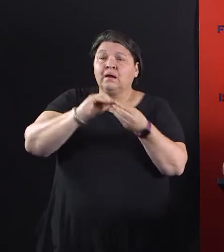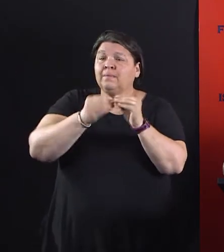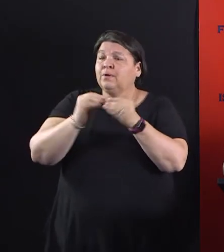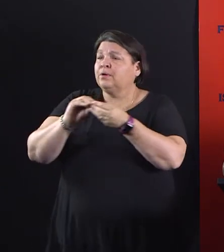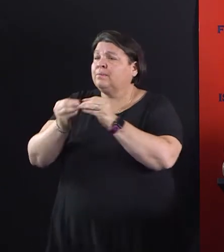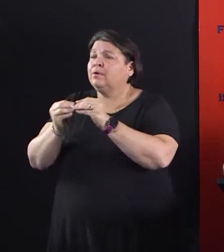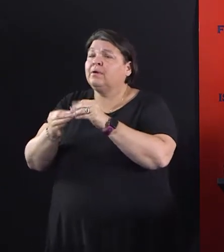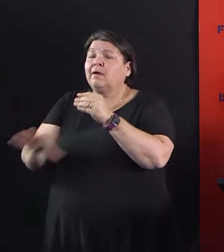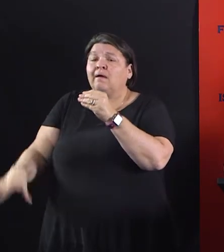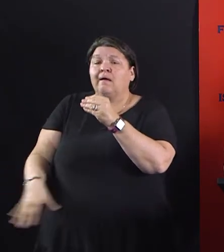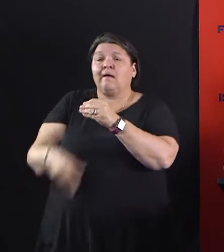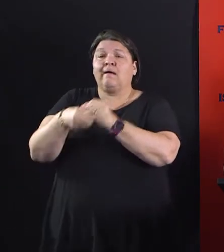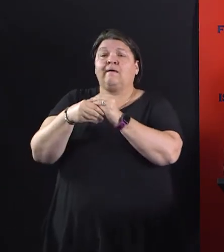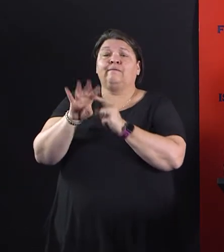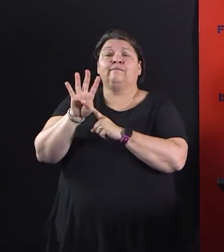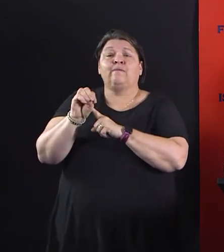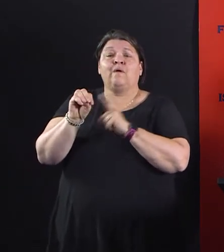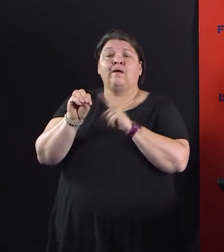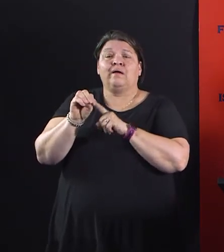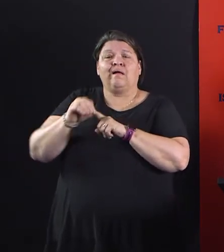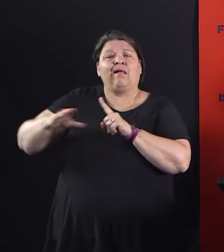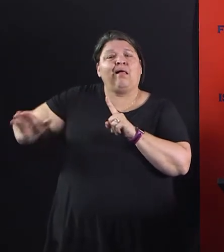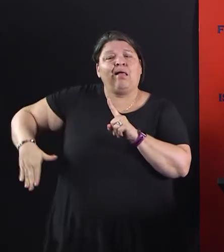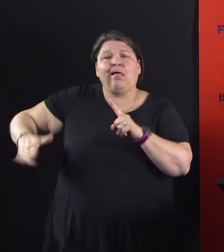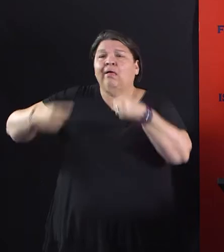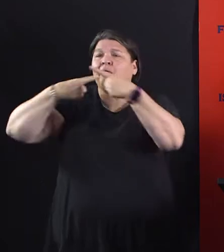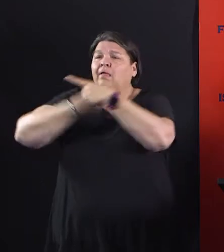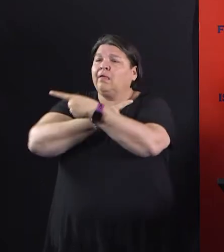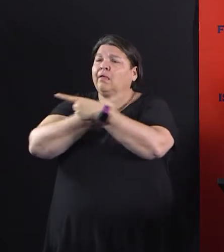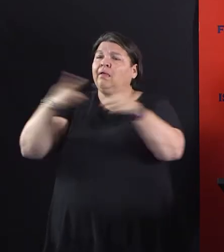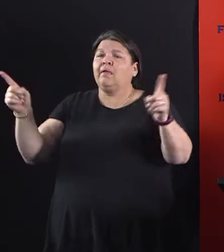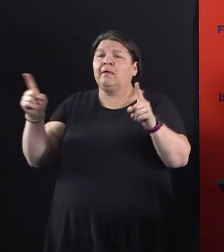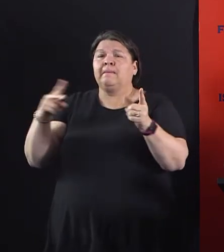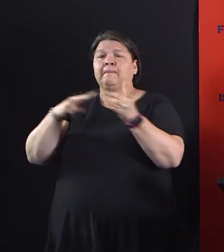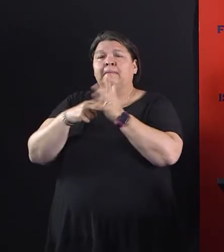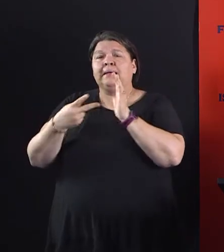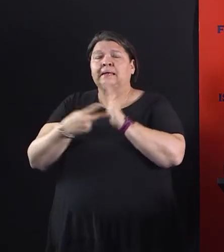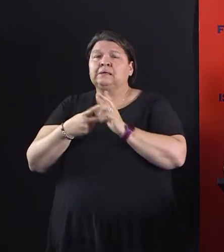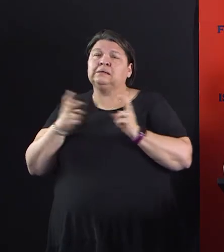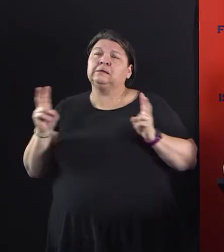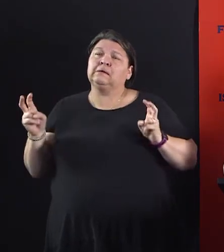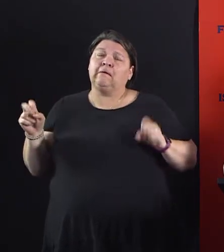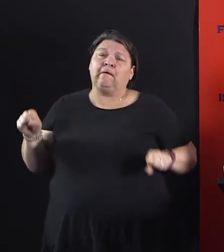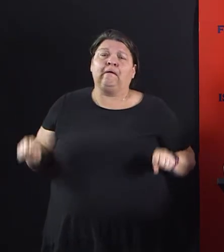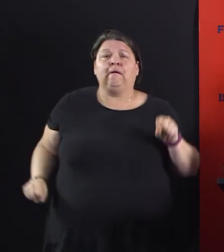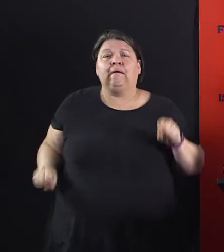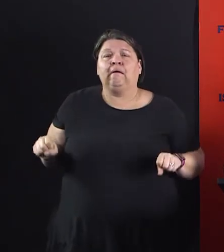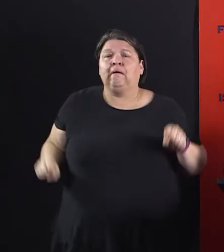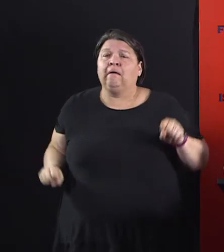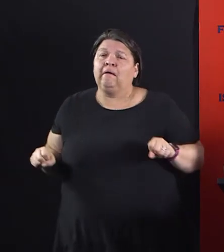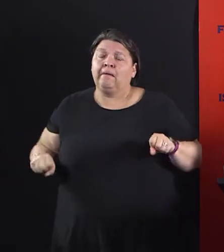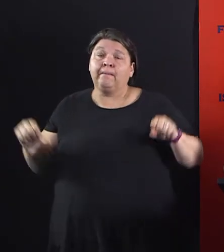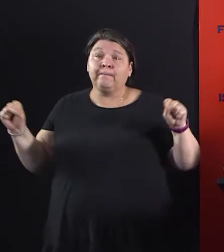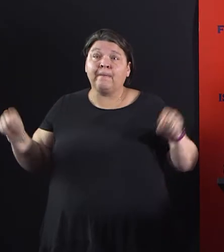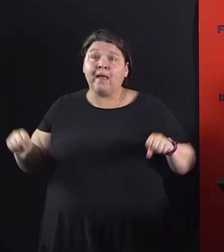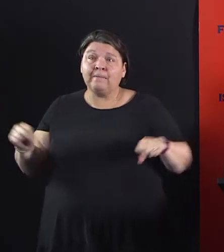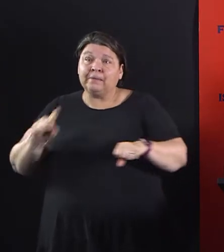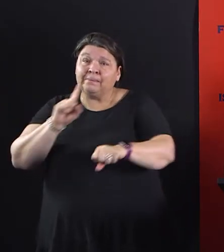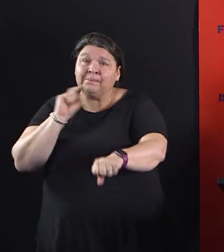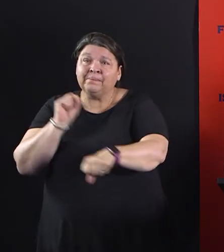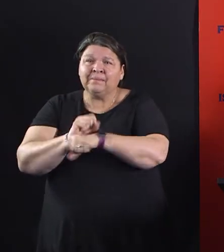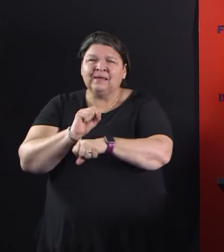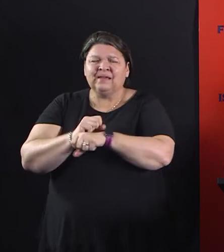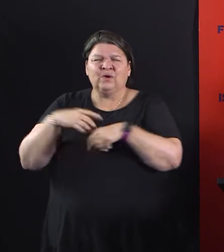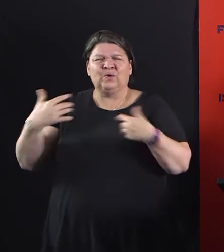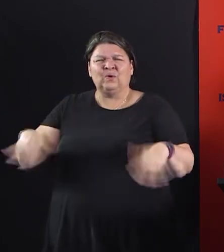been held in a provisional status, essentially. It's a little difficult to explain, but they did not have all the details